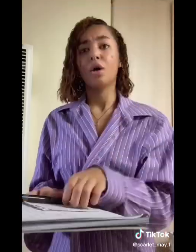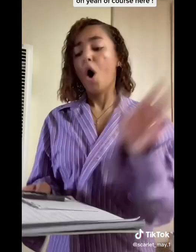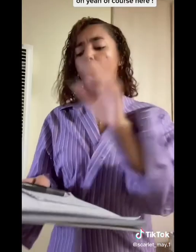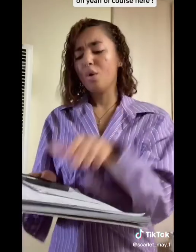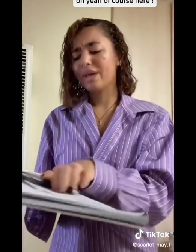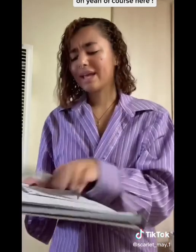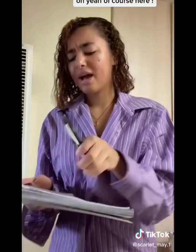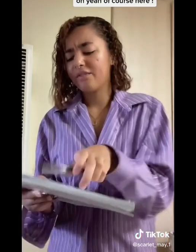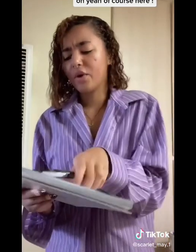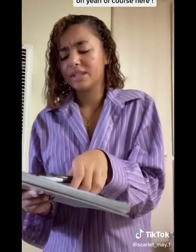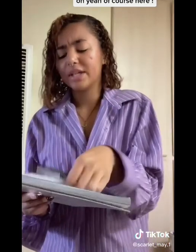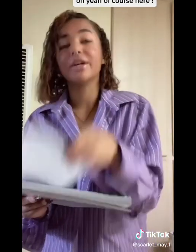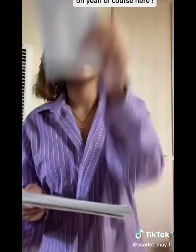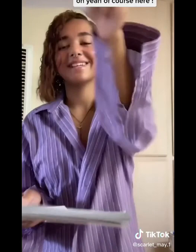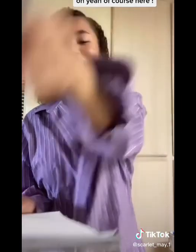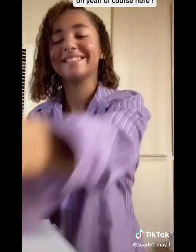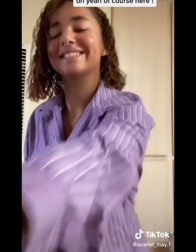Oh, yeah, of course, here.